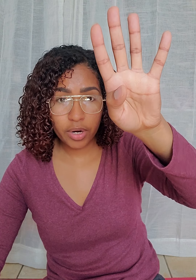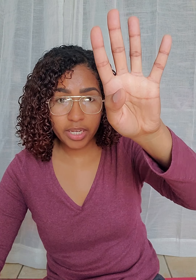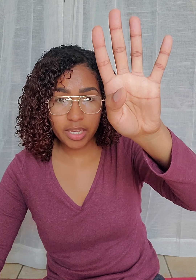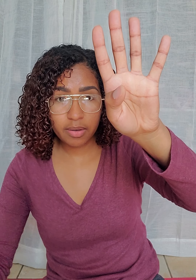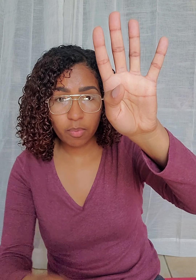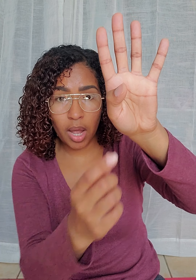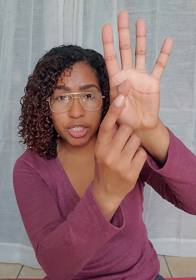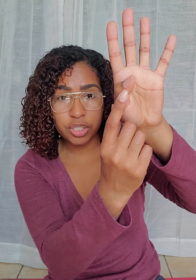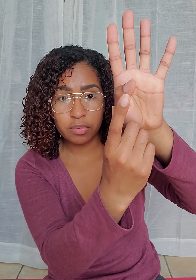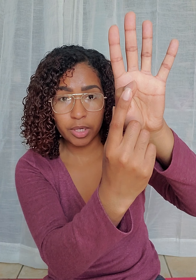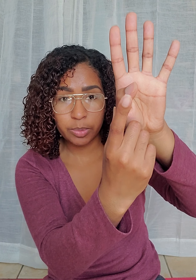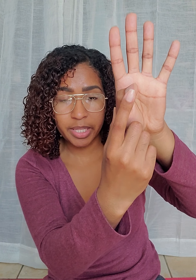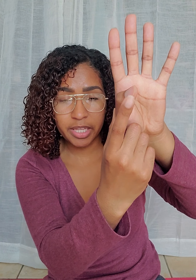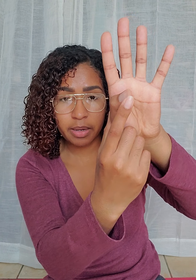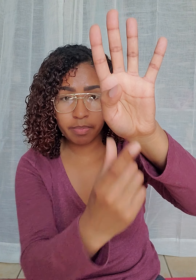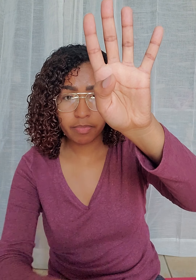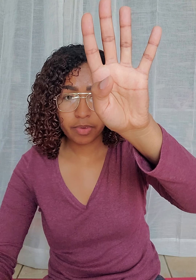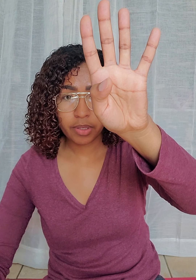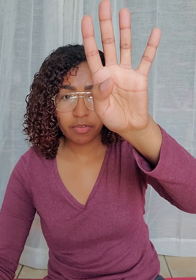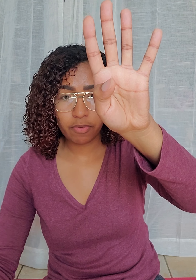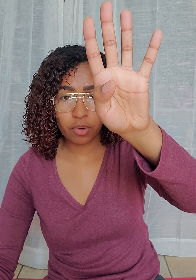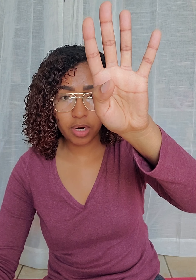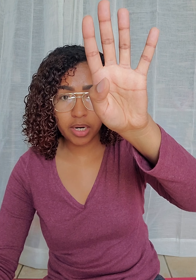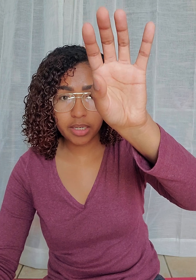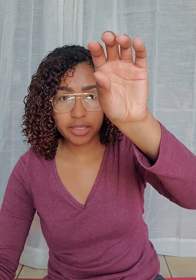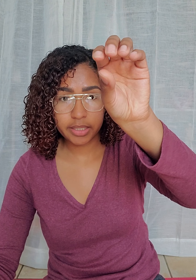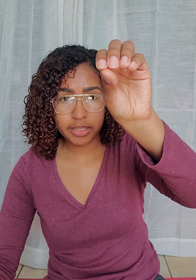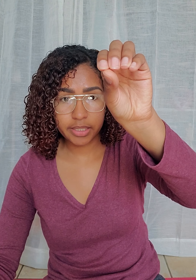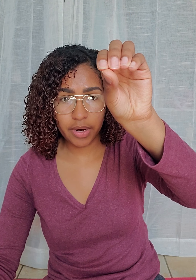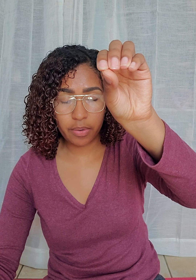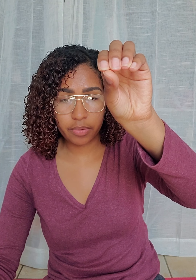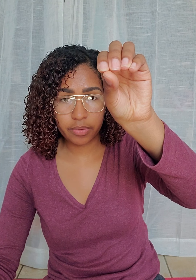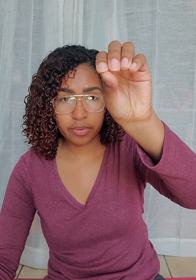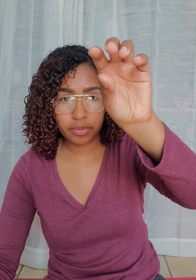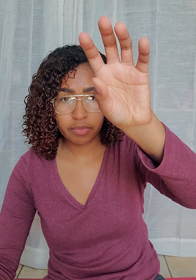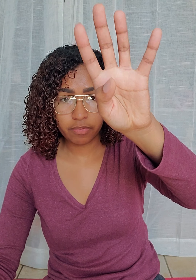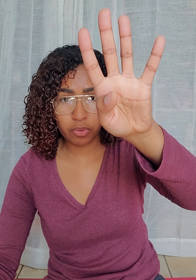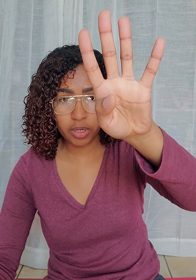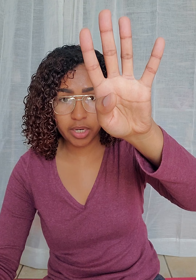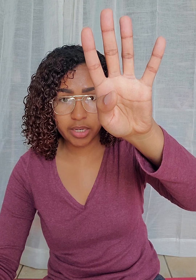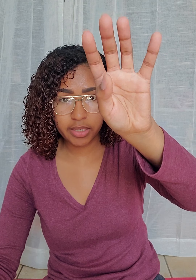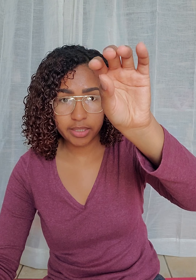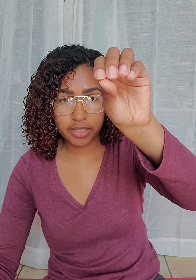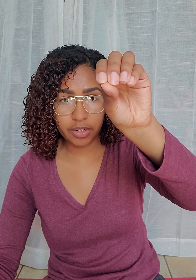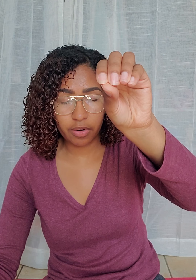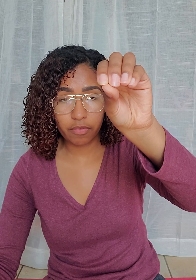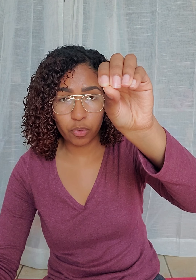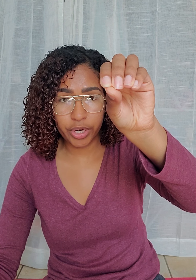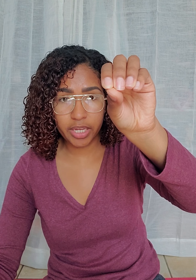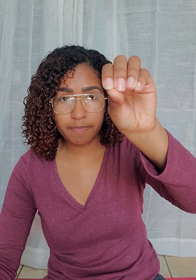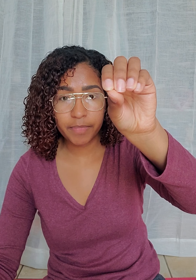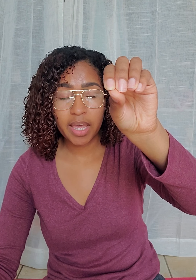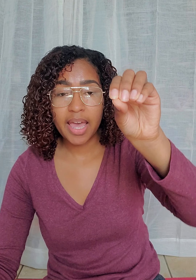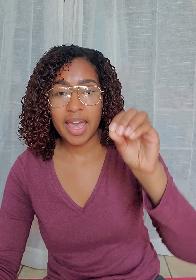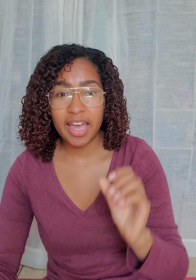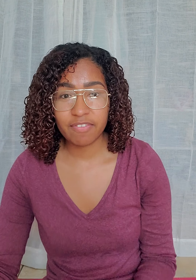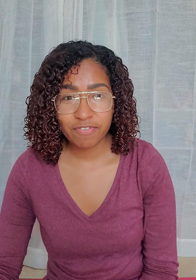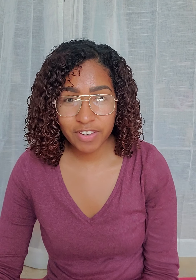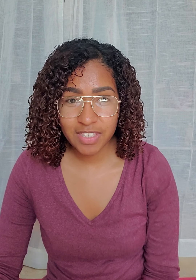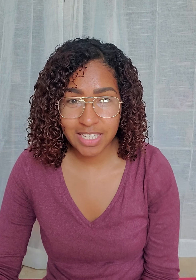40, watch my thumb. 4, 0. 4, 0. 40. And 50 is the